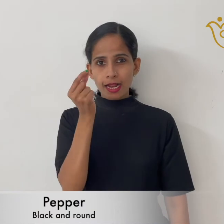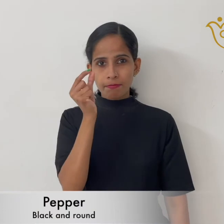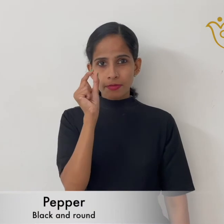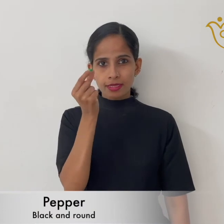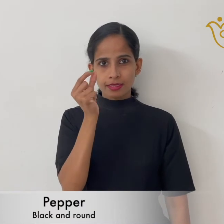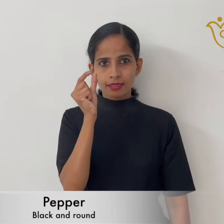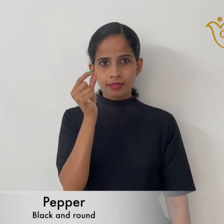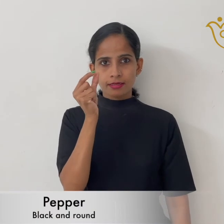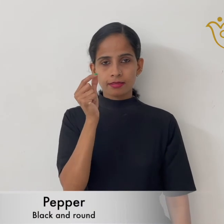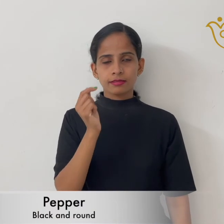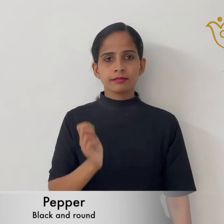pepper.